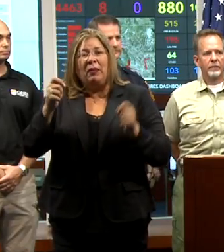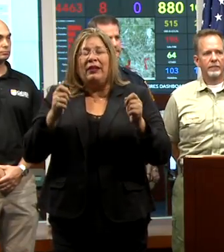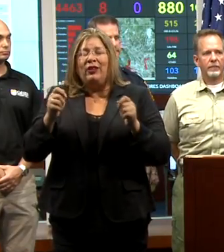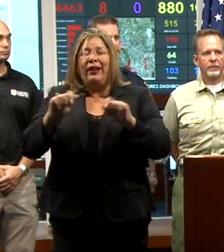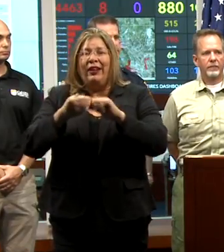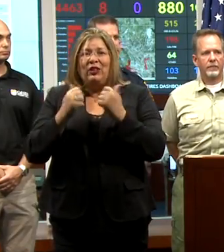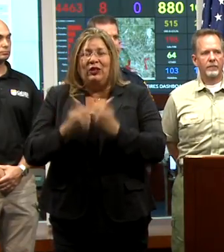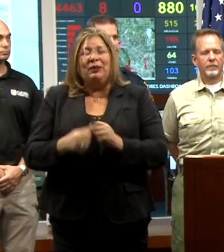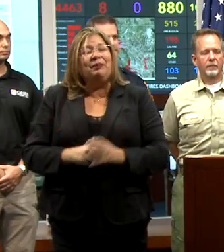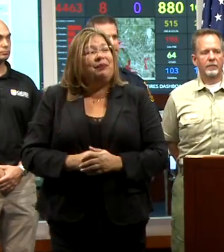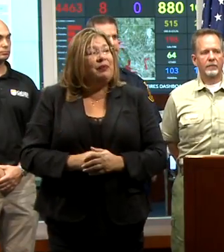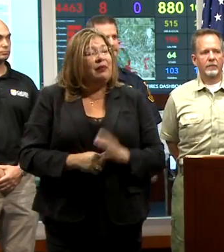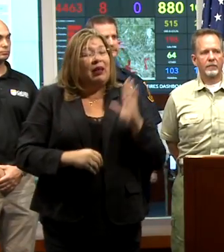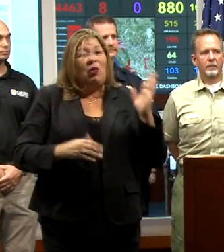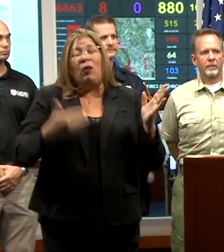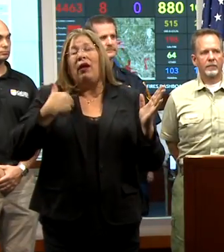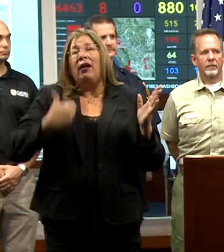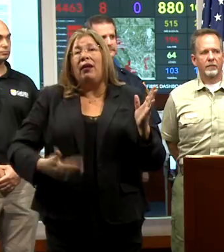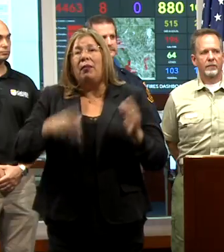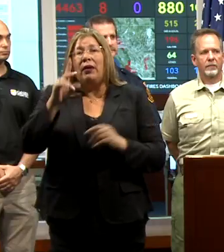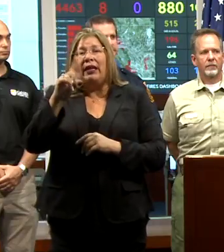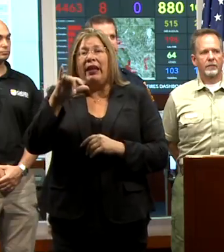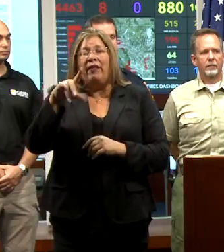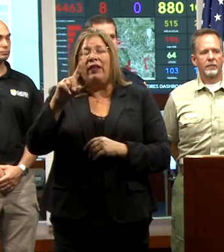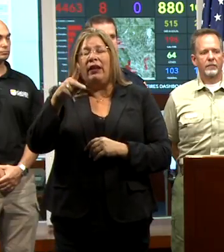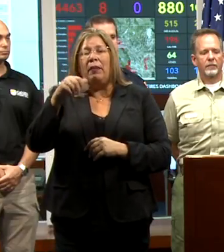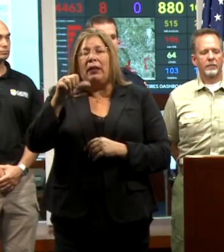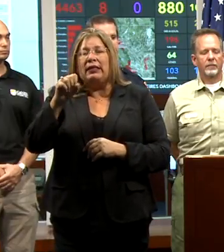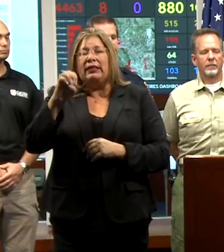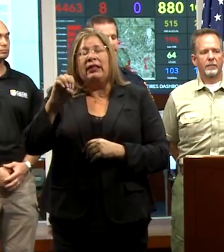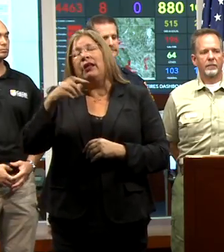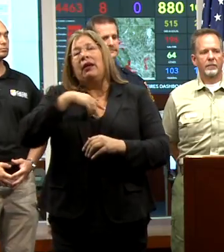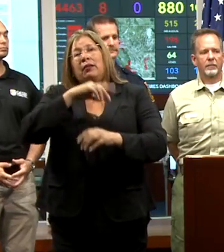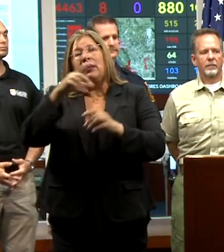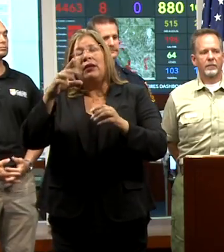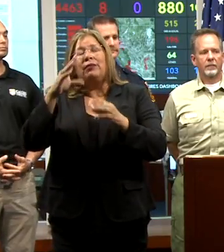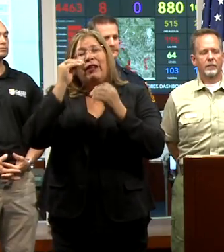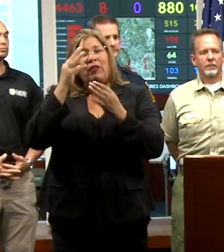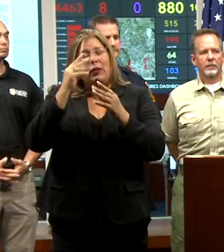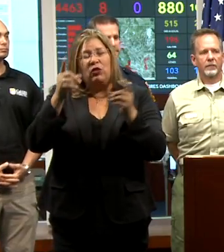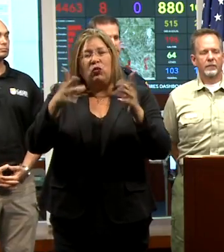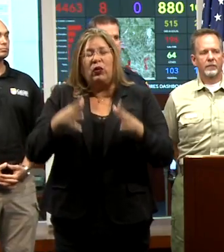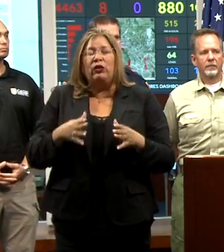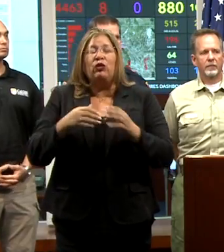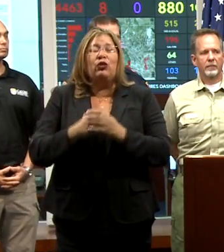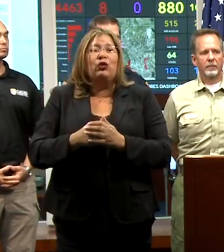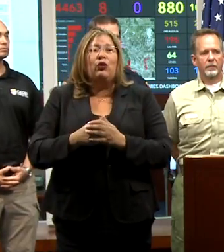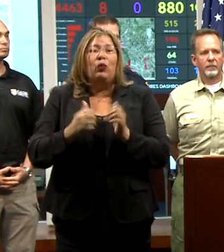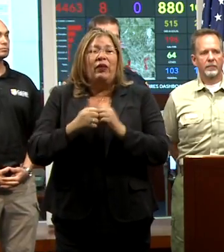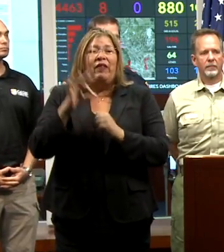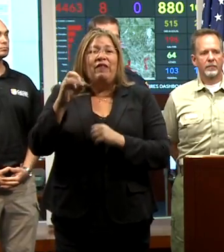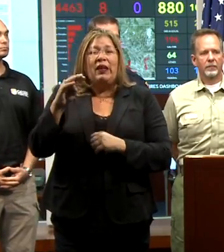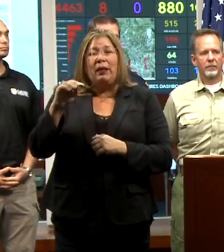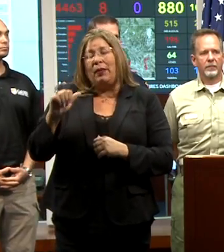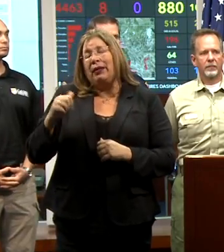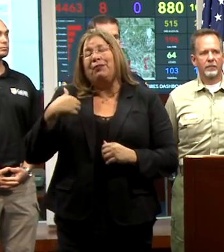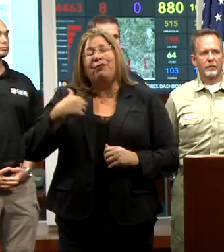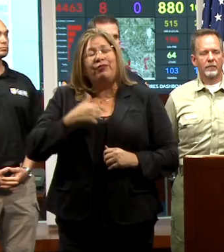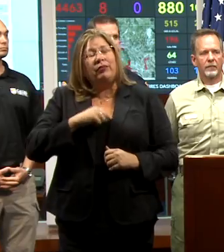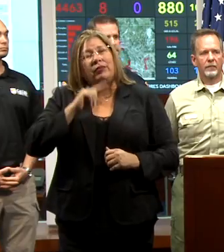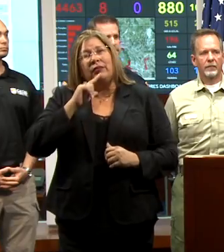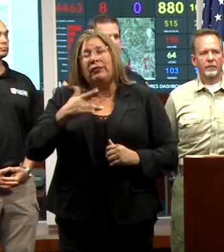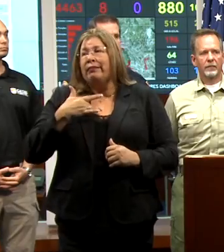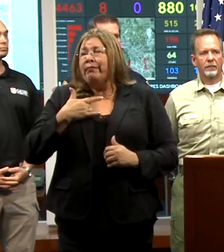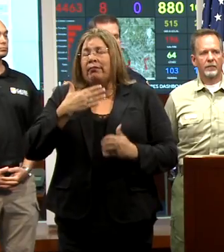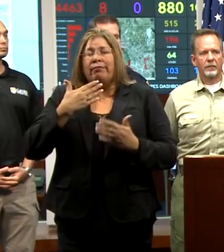Hi, I am David Passy, the FEMA Regional Director of External Affairs. And we are very grateful to be among this team